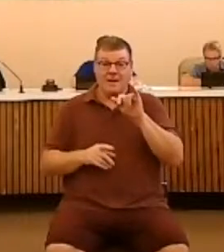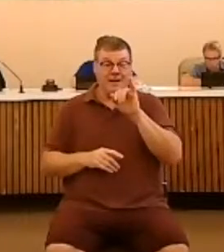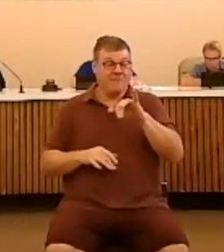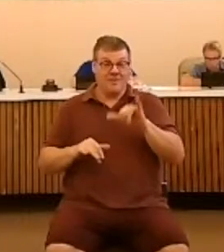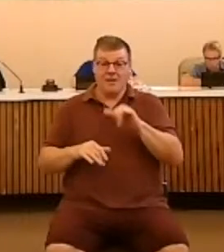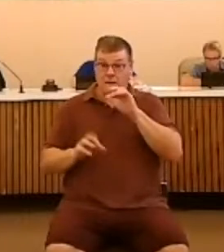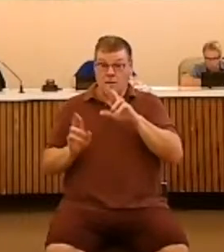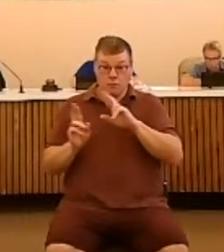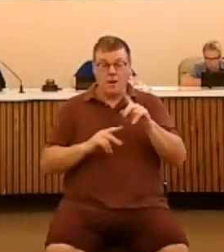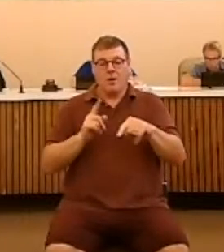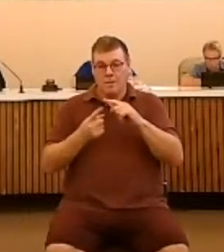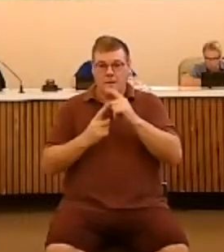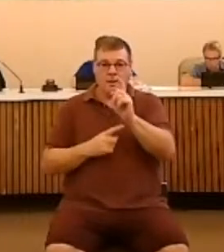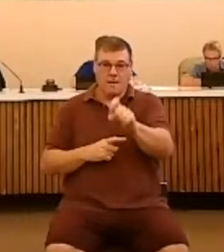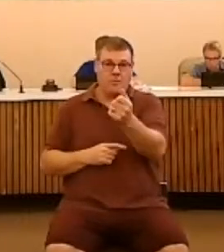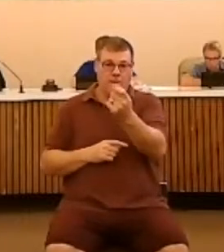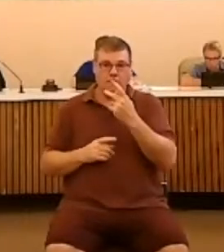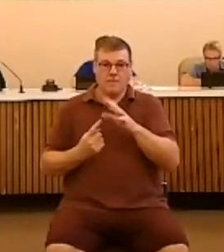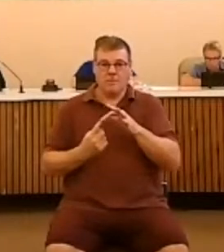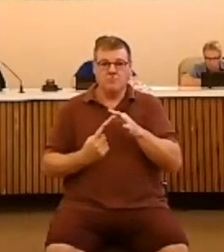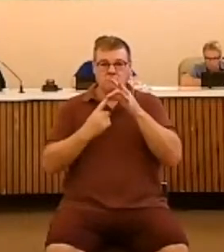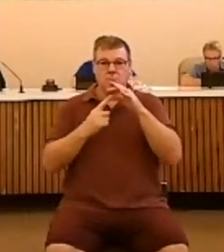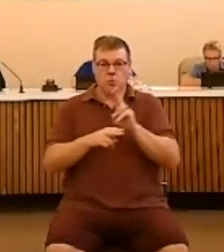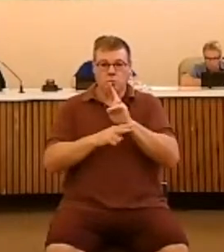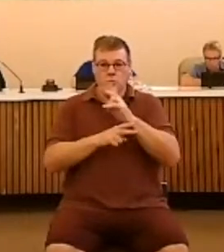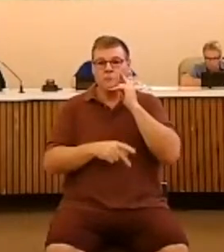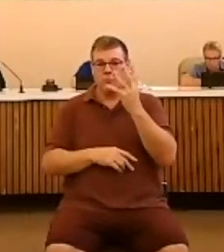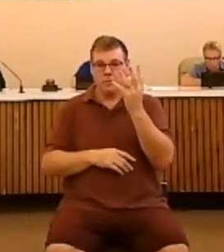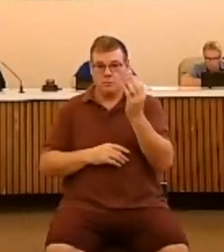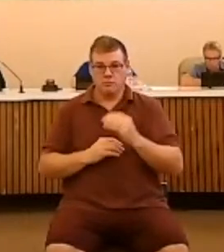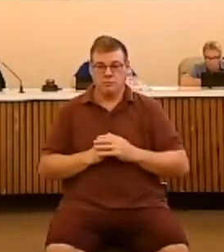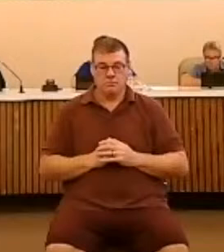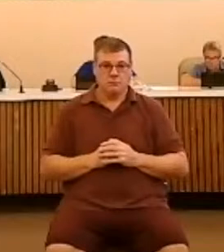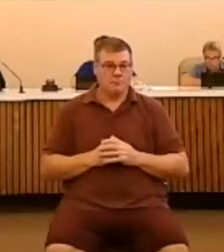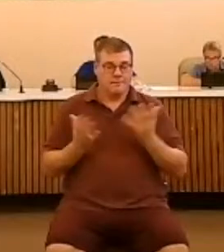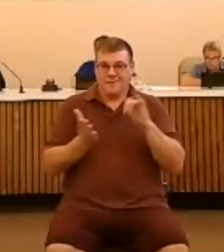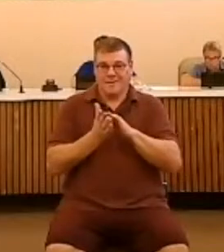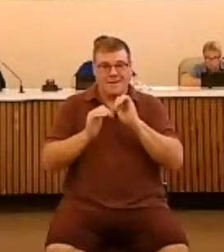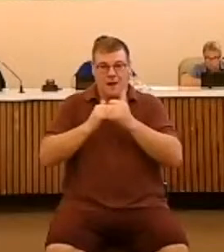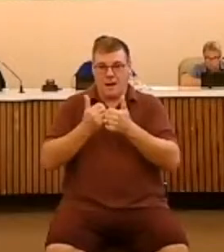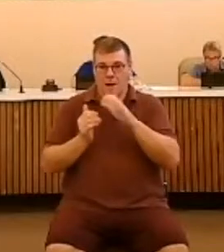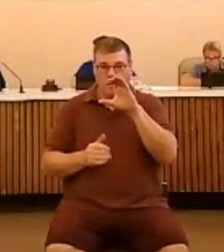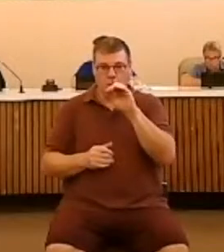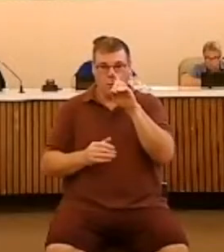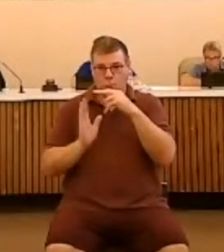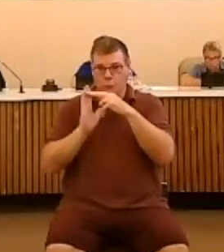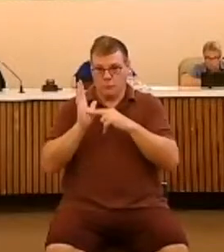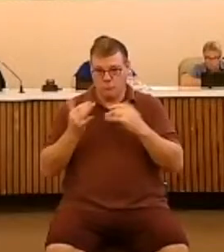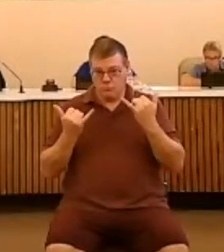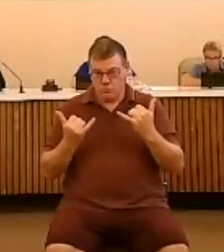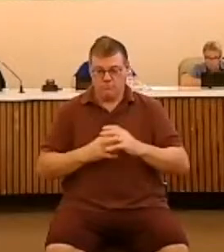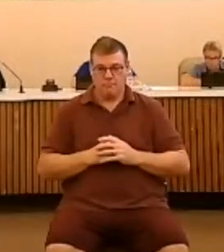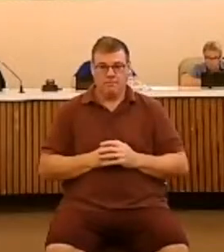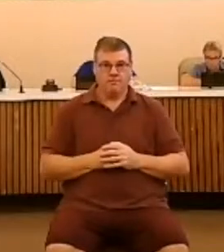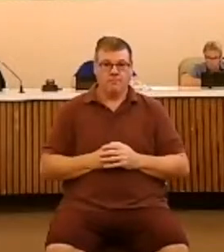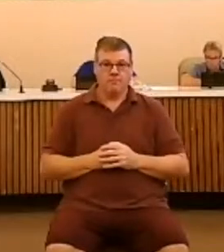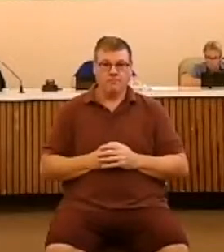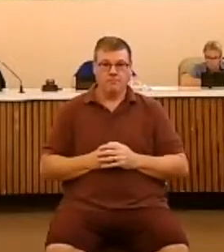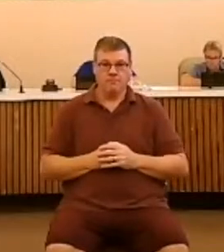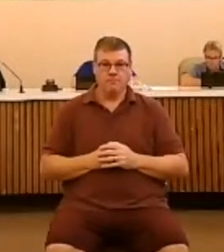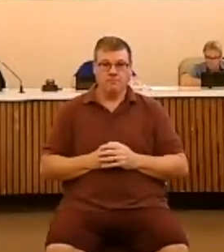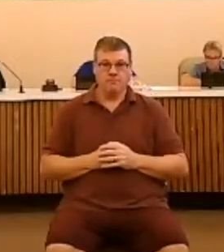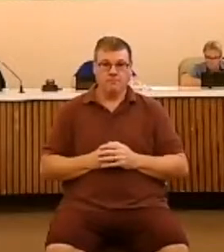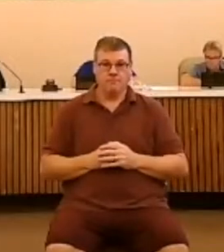in time, you will have to come back for a special use for outdoor seating. That's just the Okay. way the code reads today. Okay.